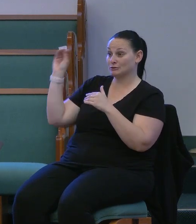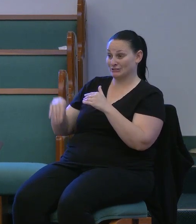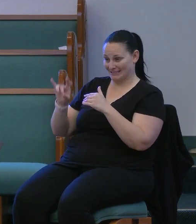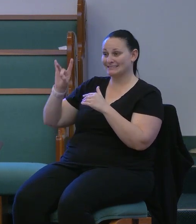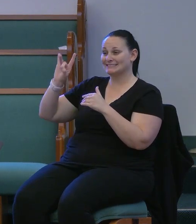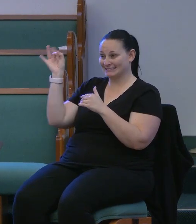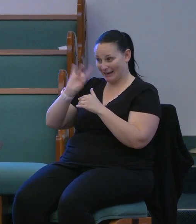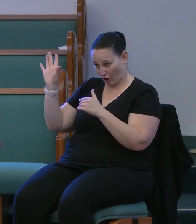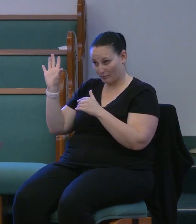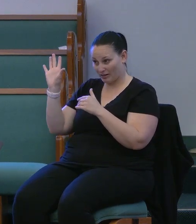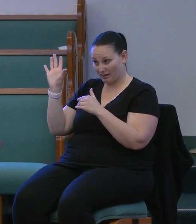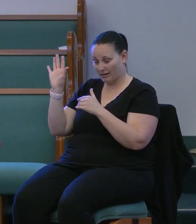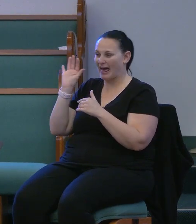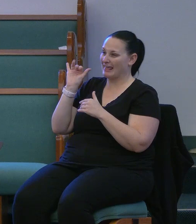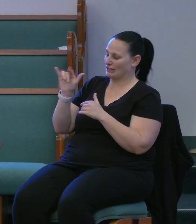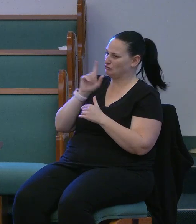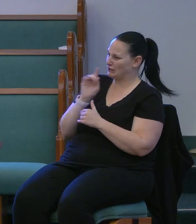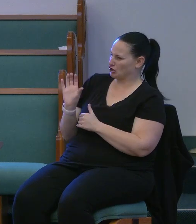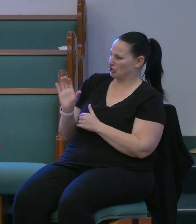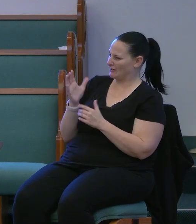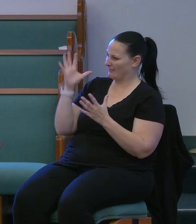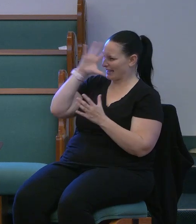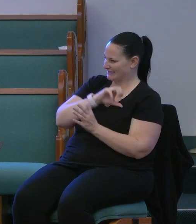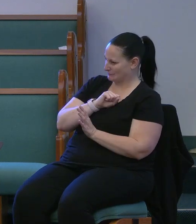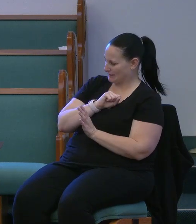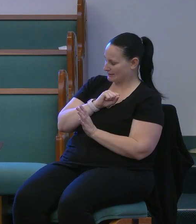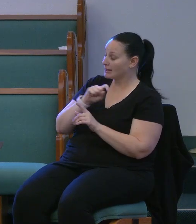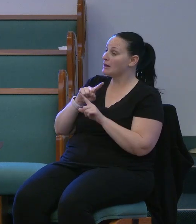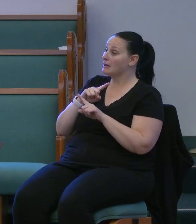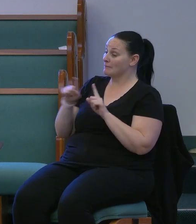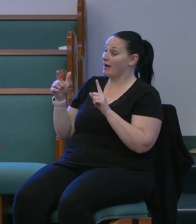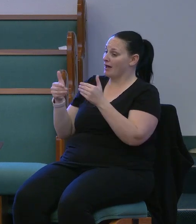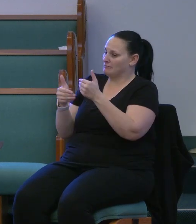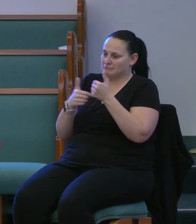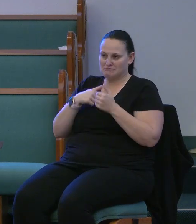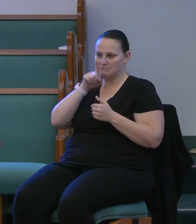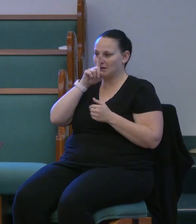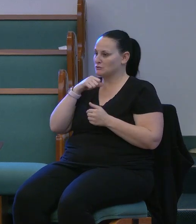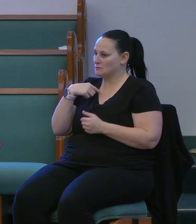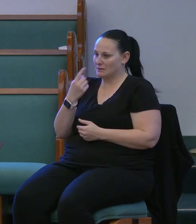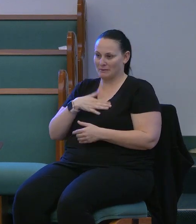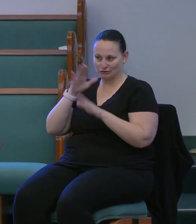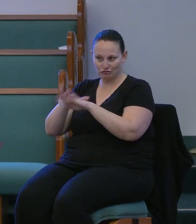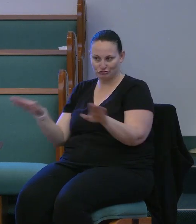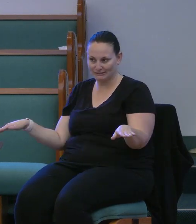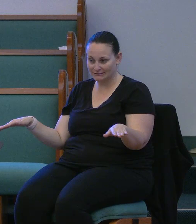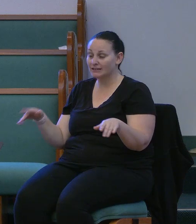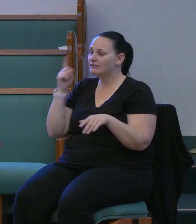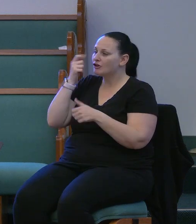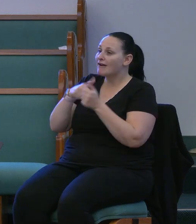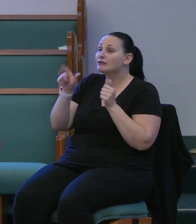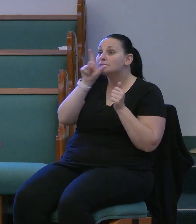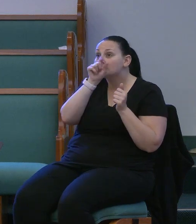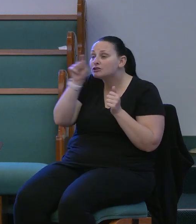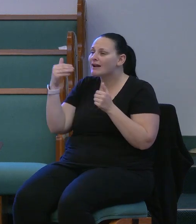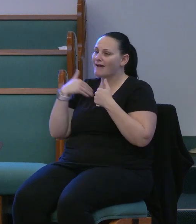terrible, and that's a conservative estimate, though I keep this from my children. For every bird, there